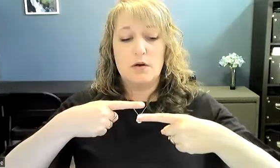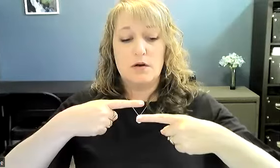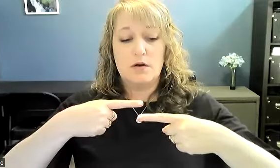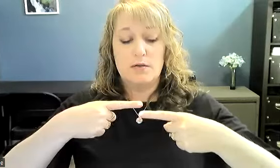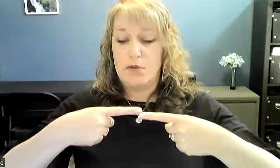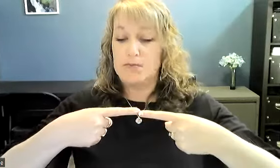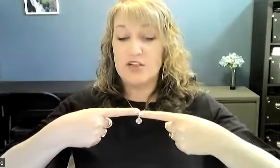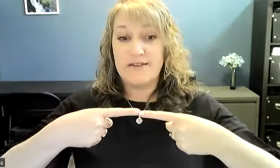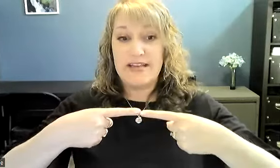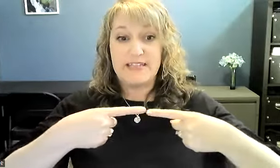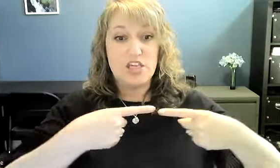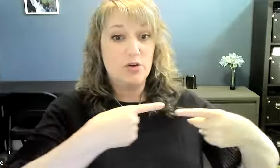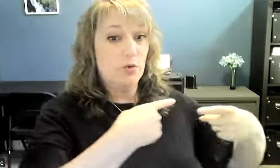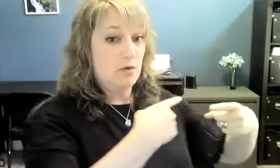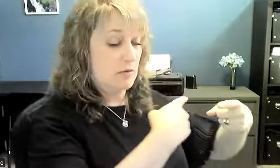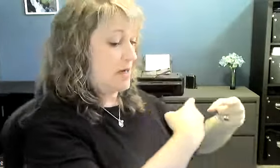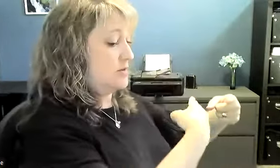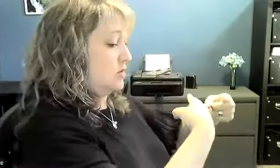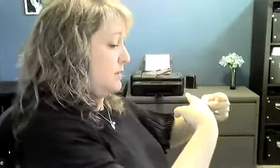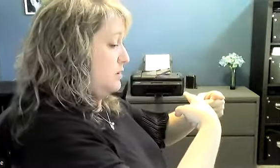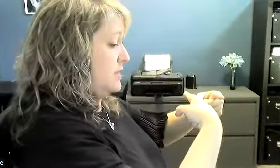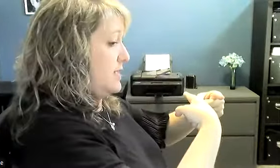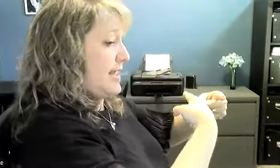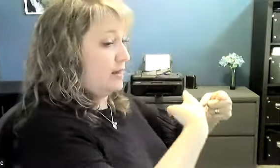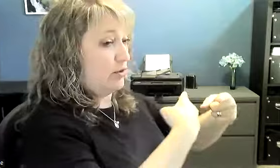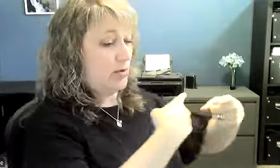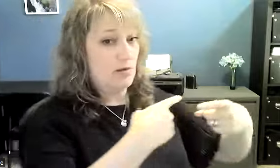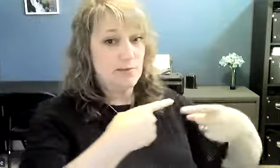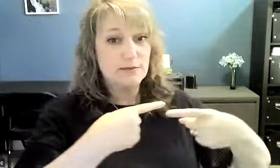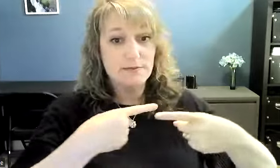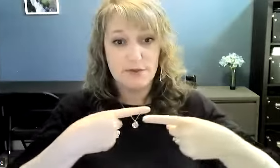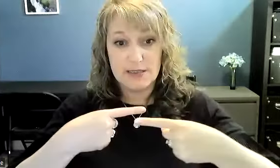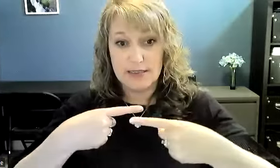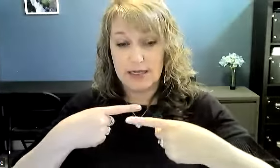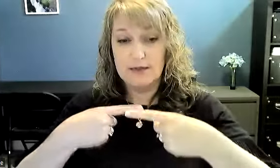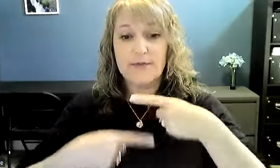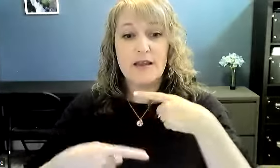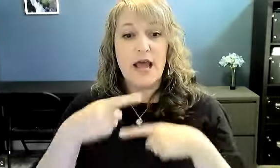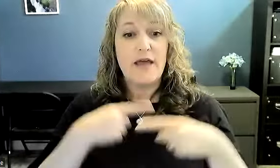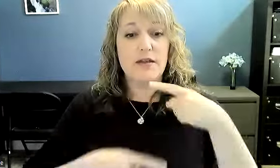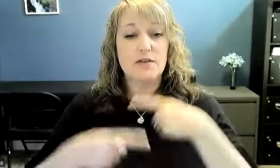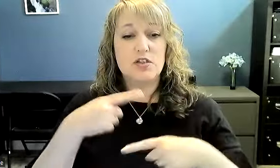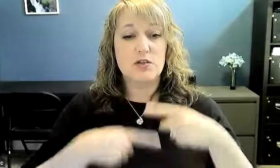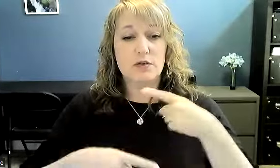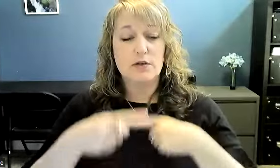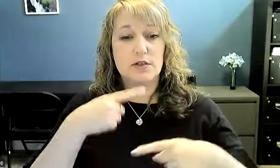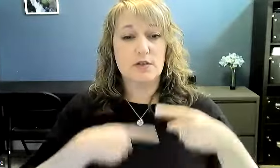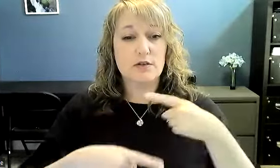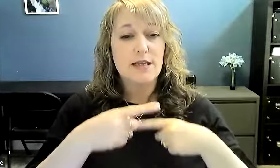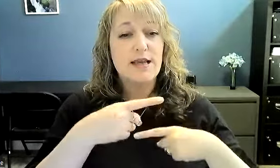Your palms are going to face you. Okay, so you're going to be looking at your palms for this sign. And then you just do little circles.